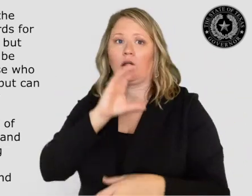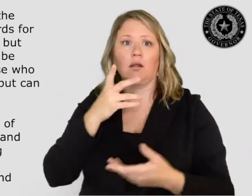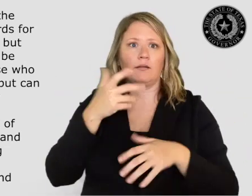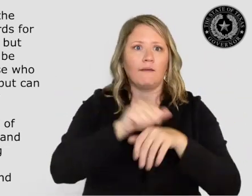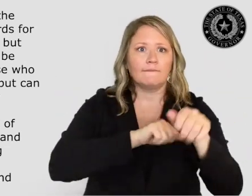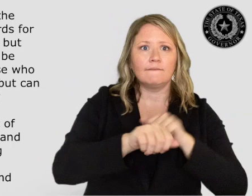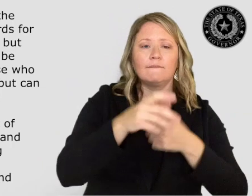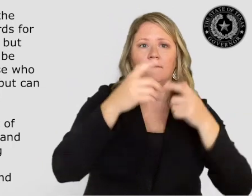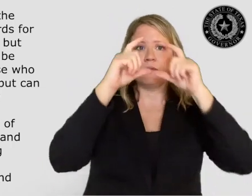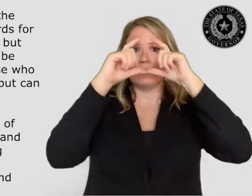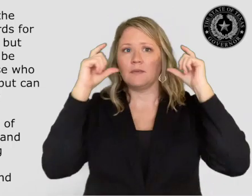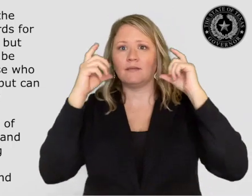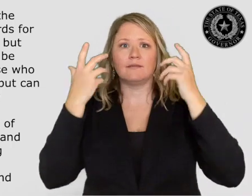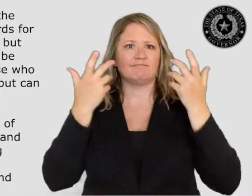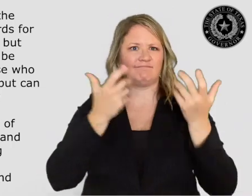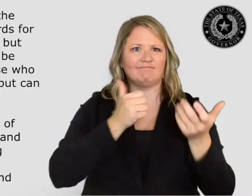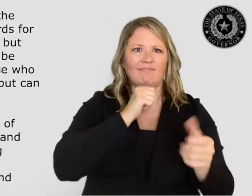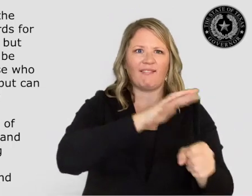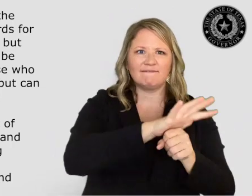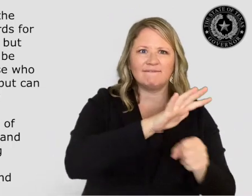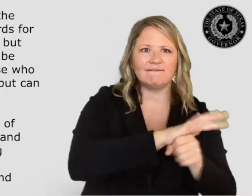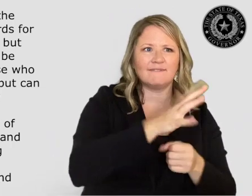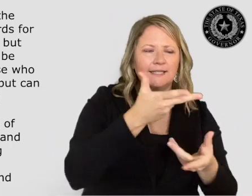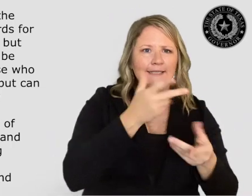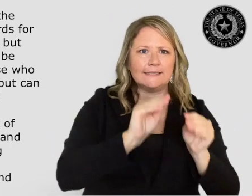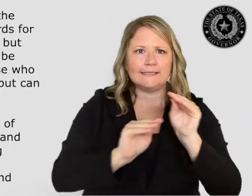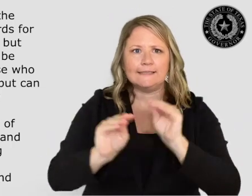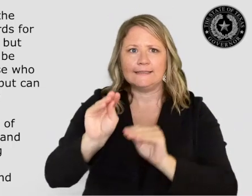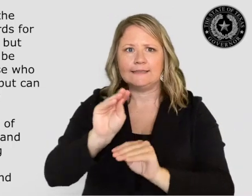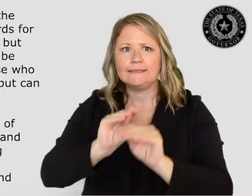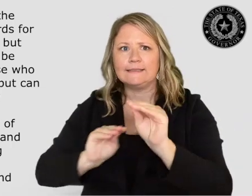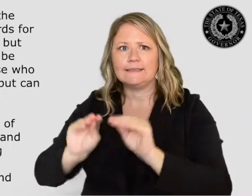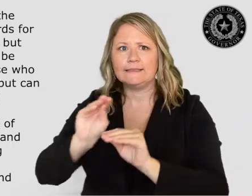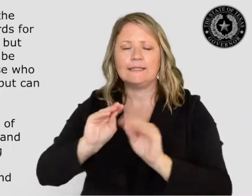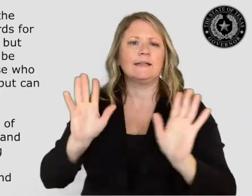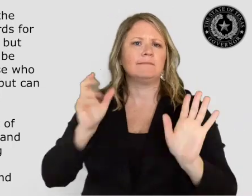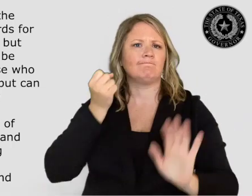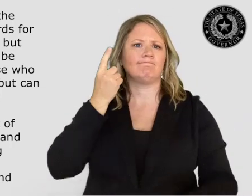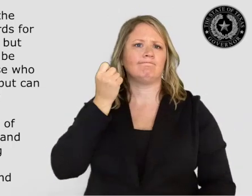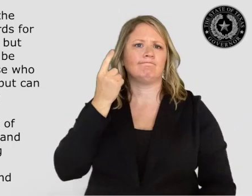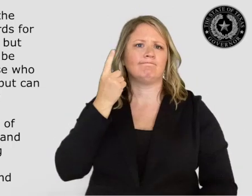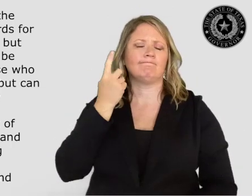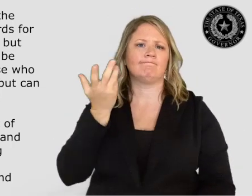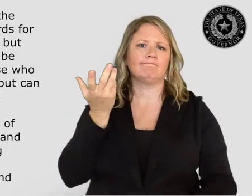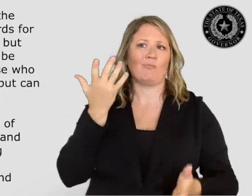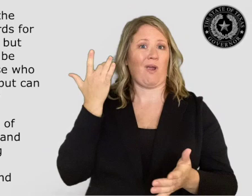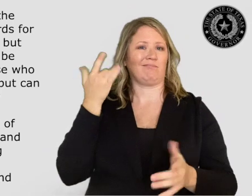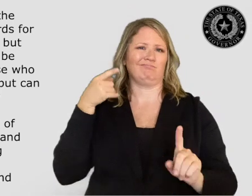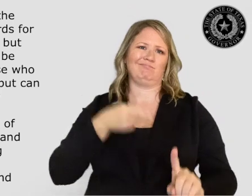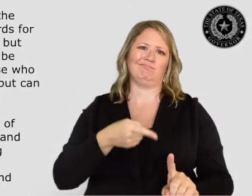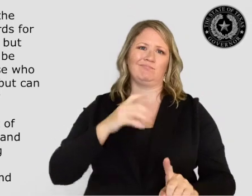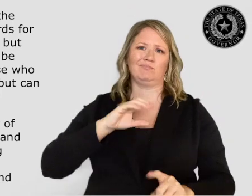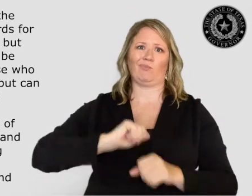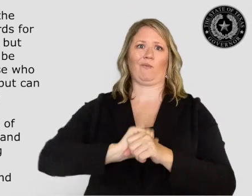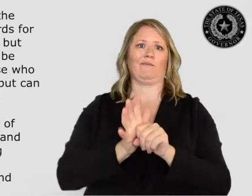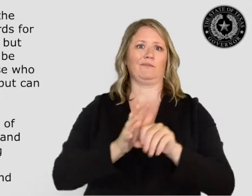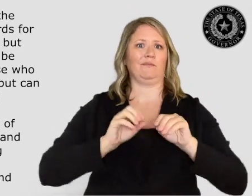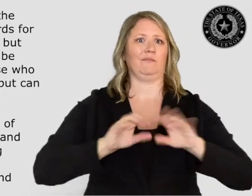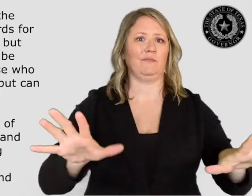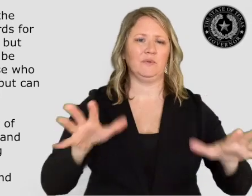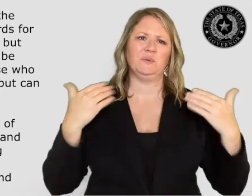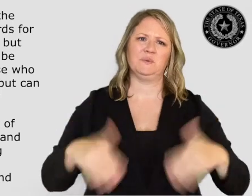but can only substantially comply with the standards in light of scarce resources and other extenuating COVID-19